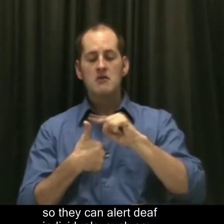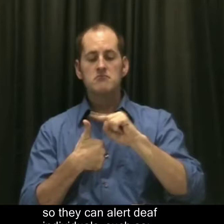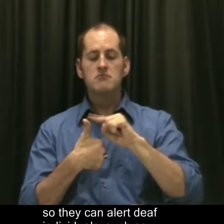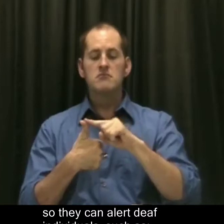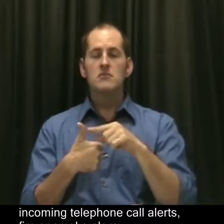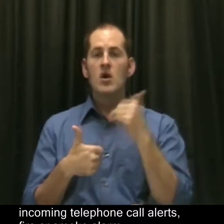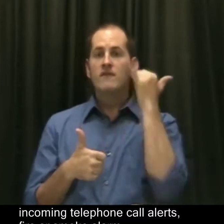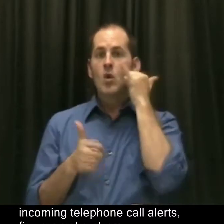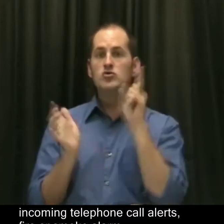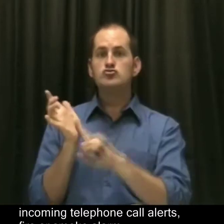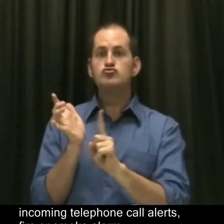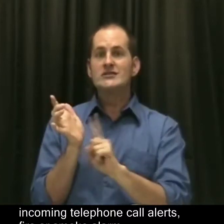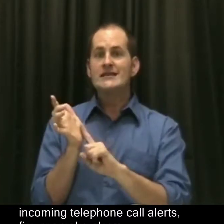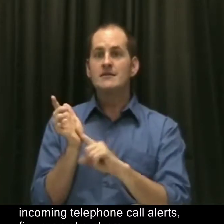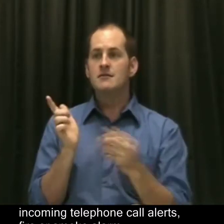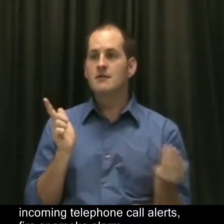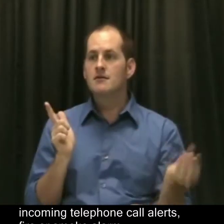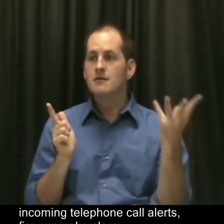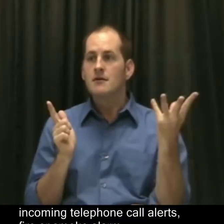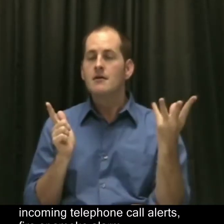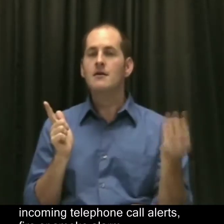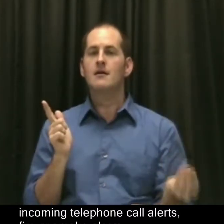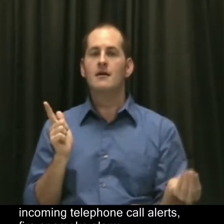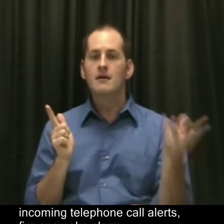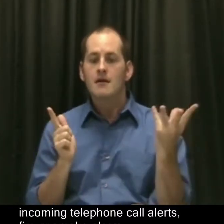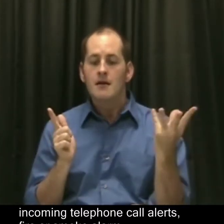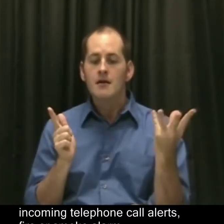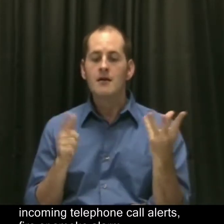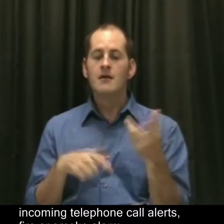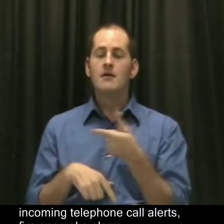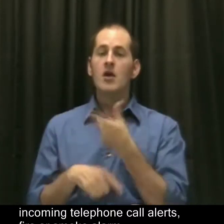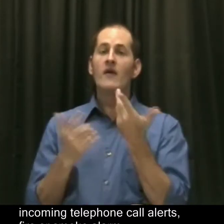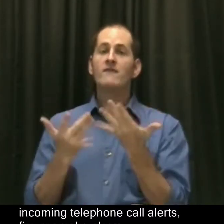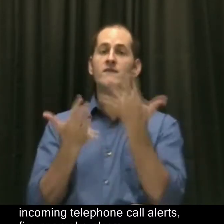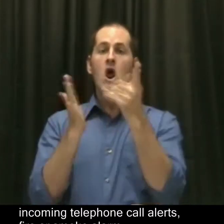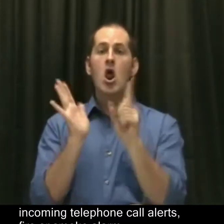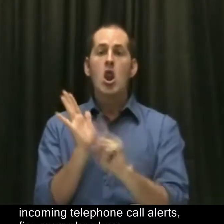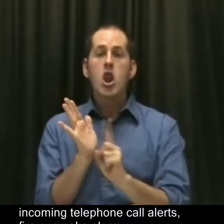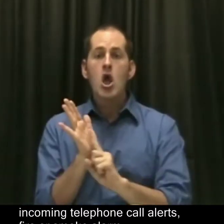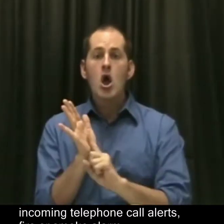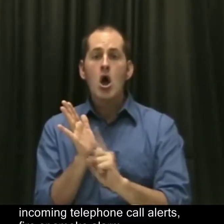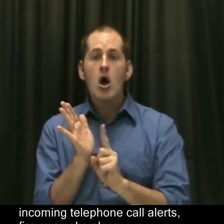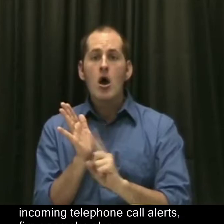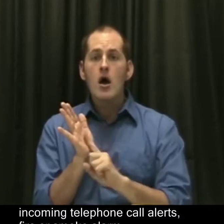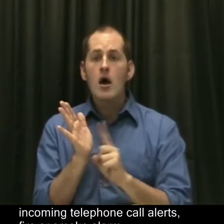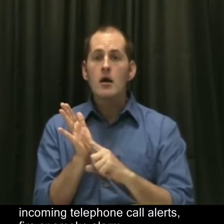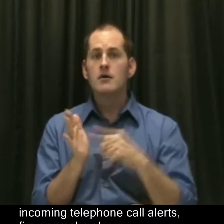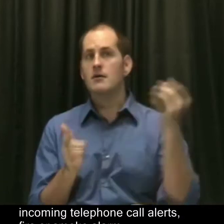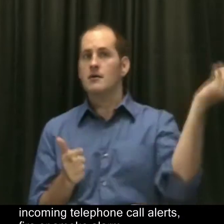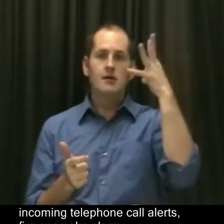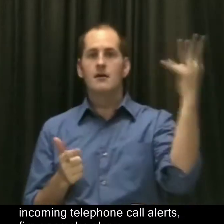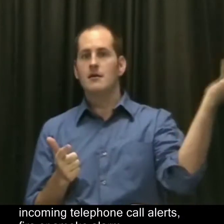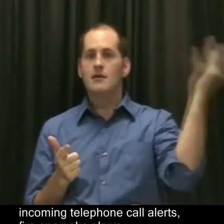as incoming telephone call alerts, fire or smoke alarm,